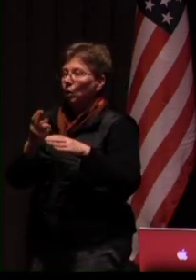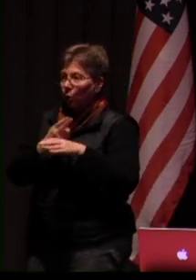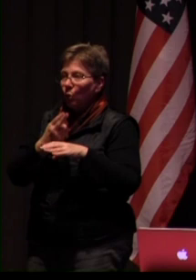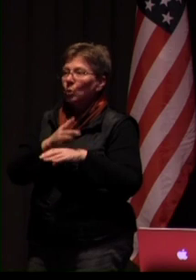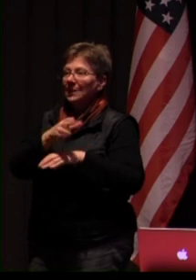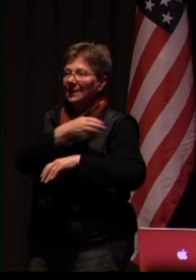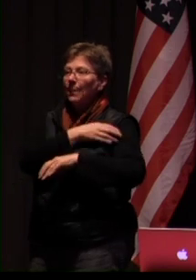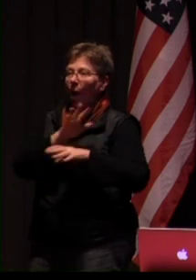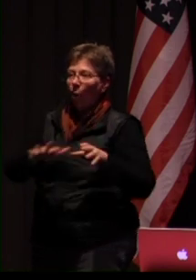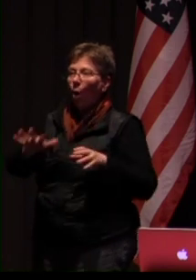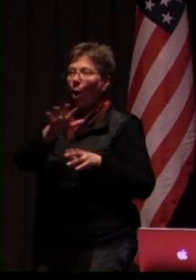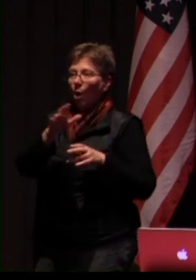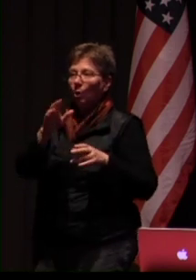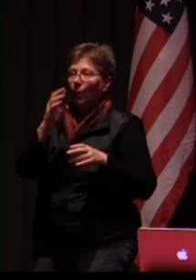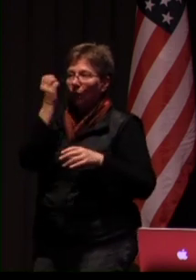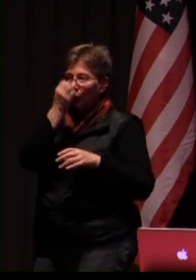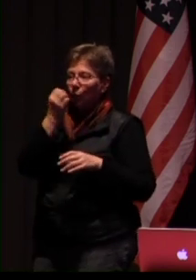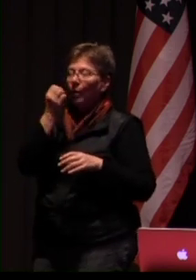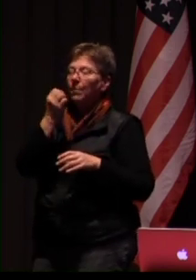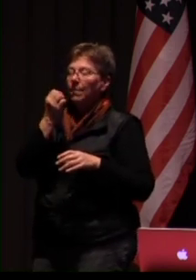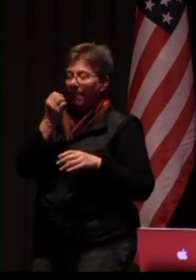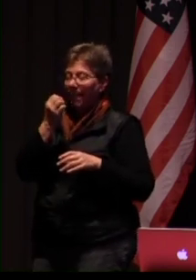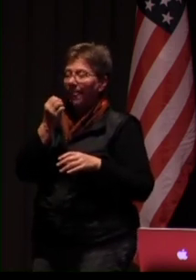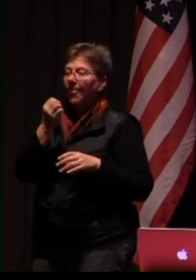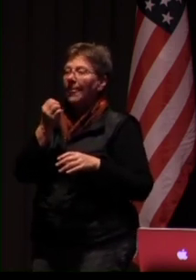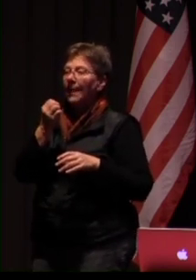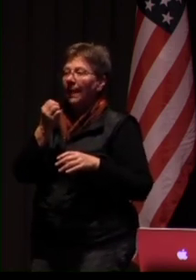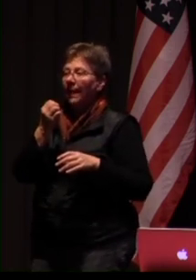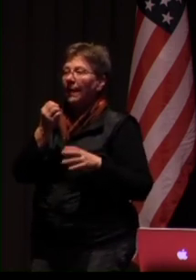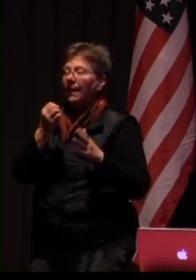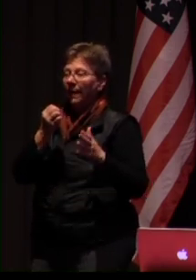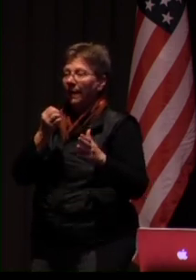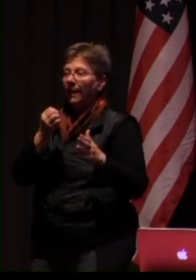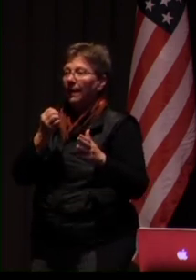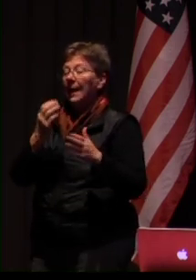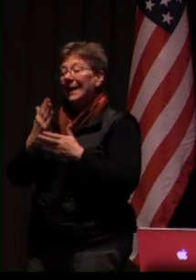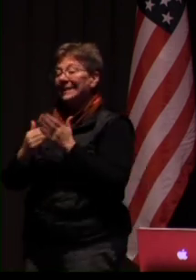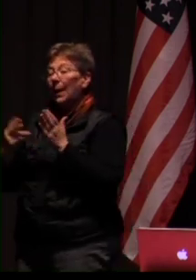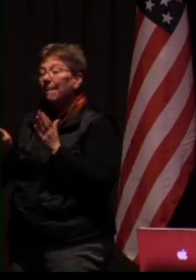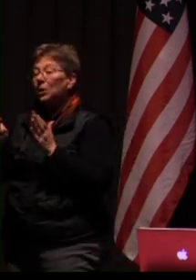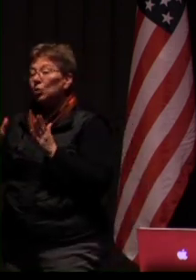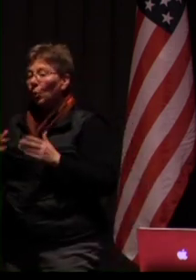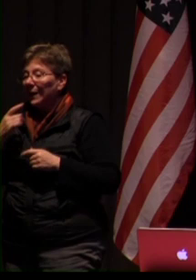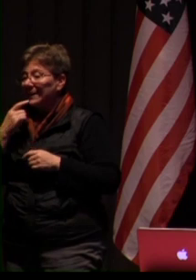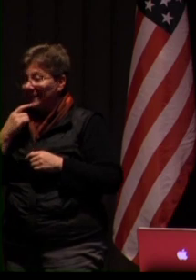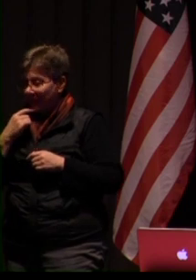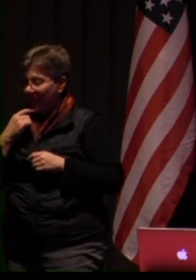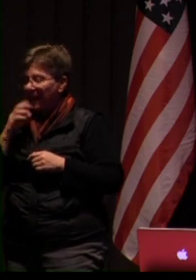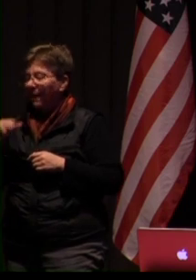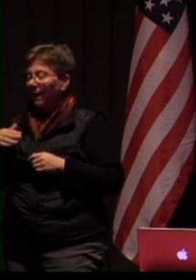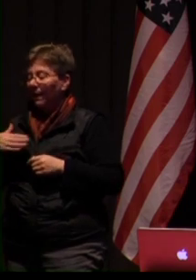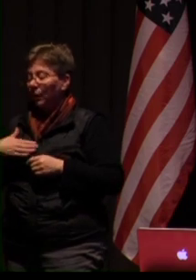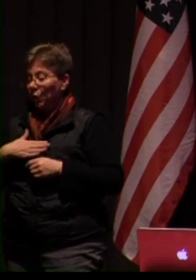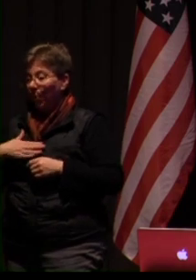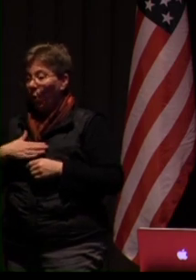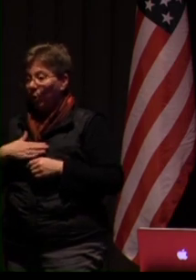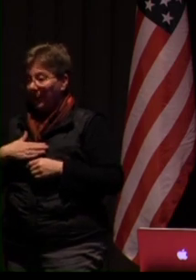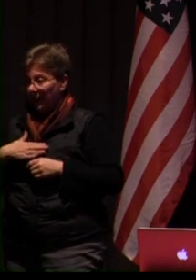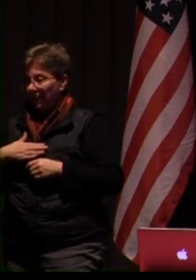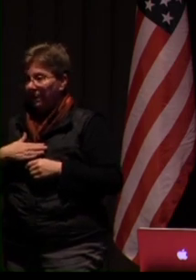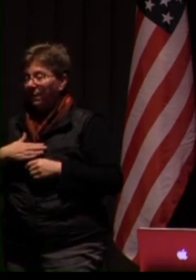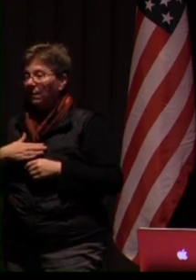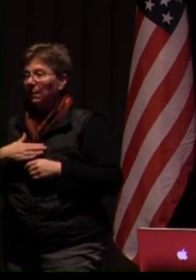using imperialism, chauvinism, nationalism, etc. But some historians say that, on the other hand, without